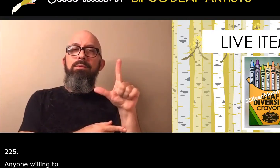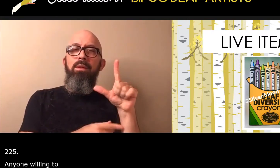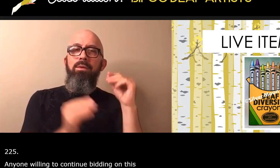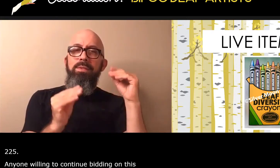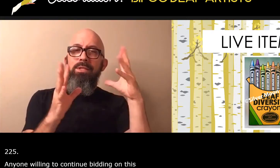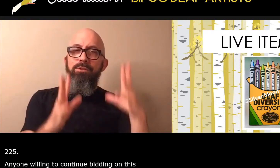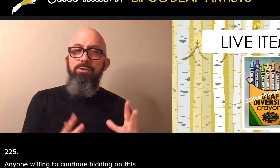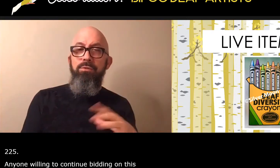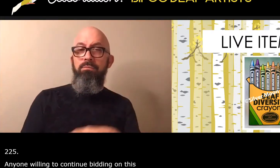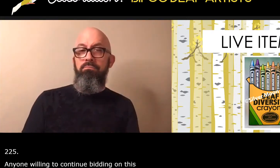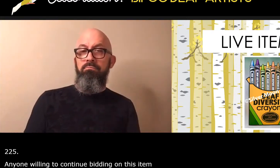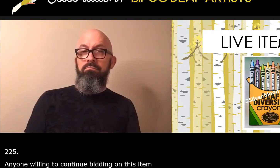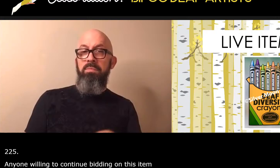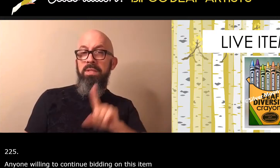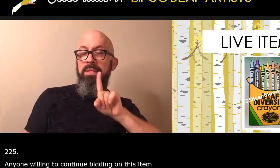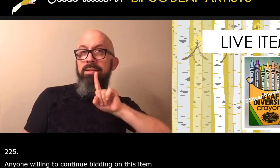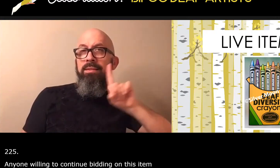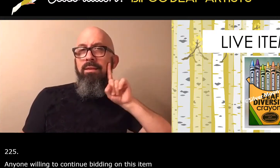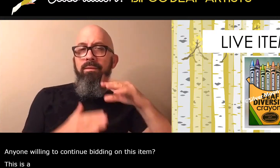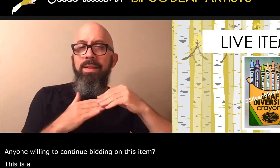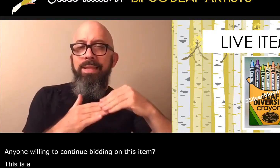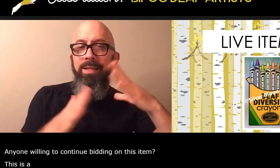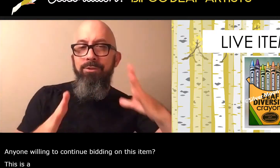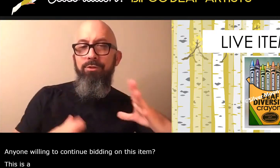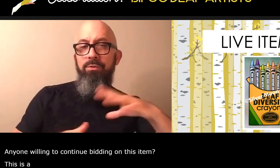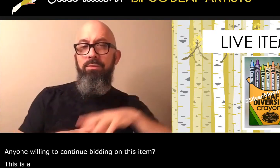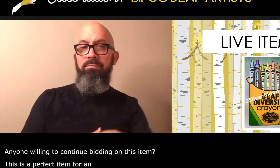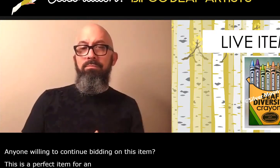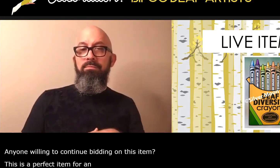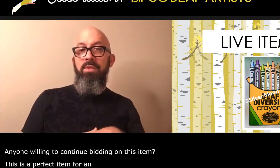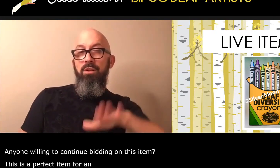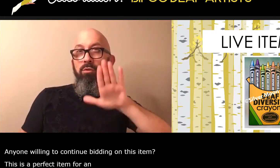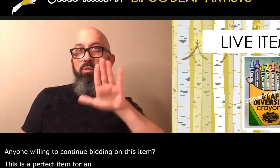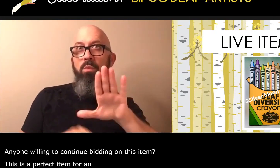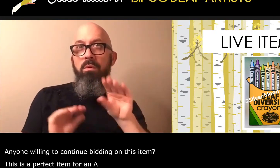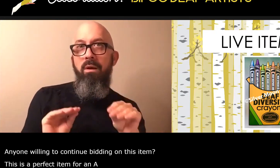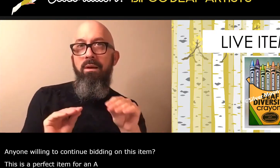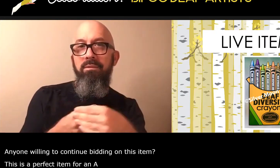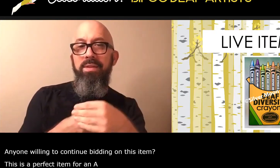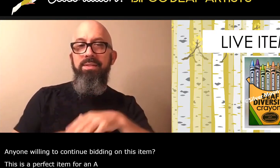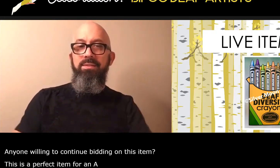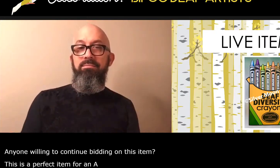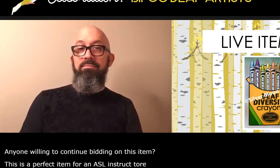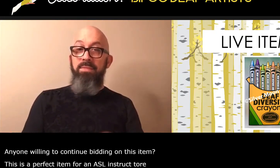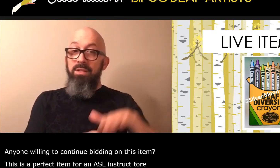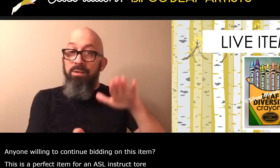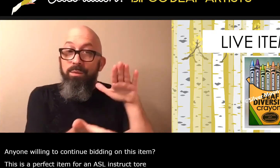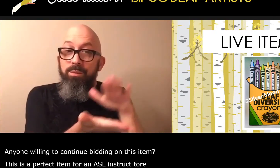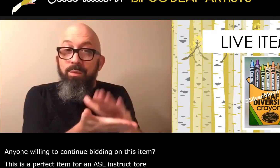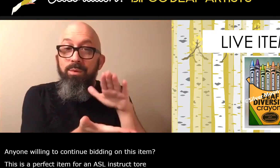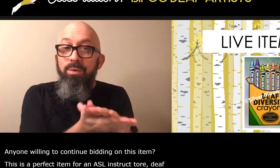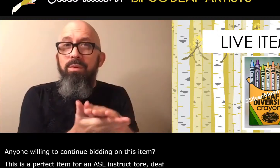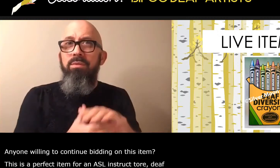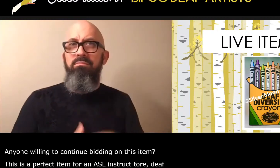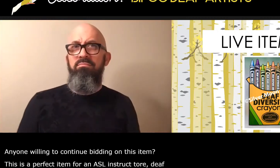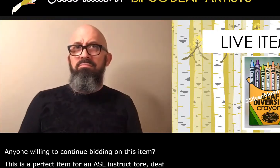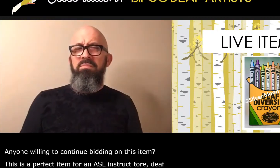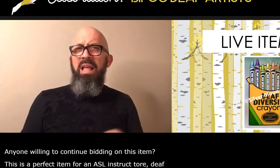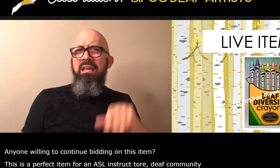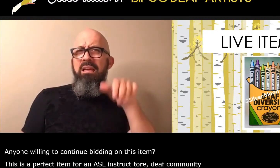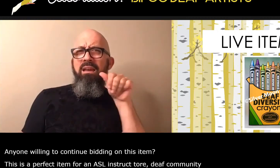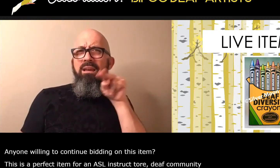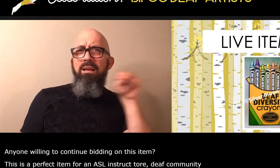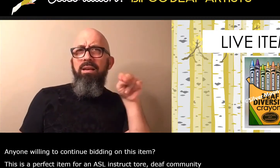This is a perfect item for an ASL instructor, deaf community leaders. It would be great in an